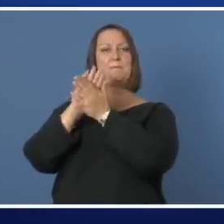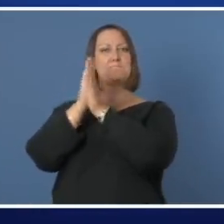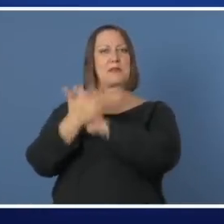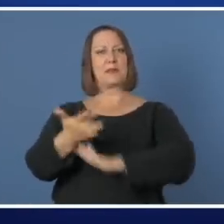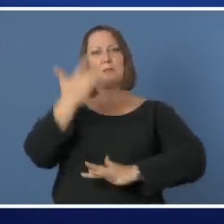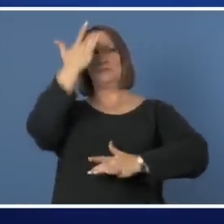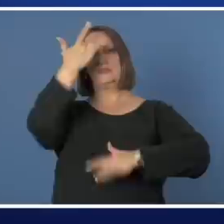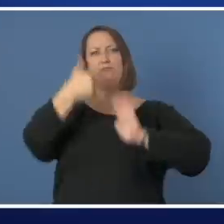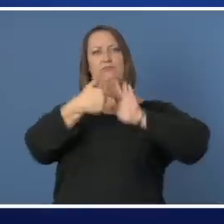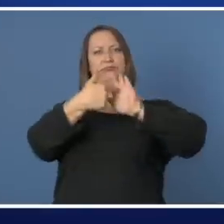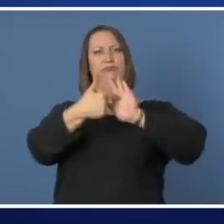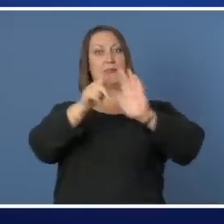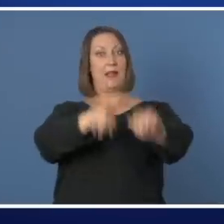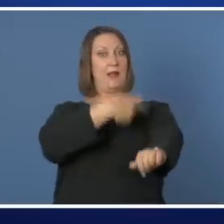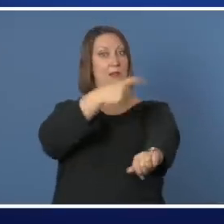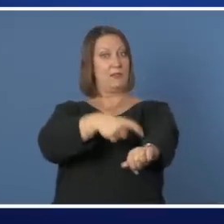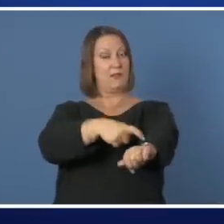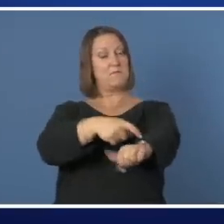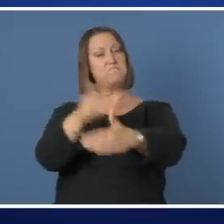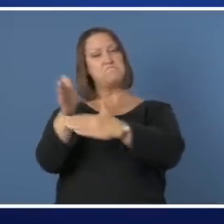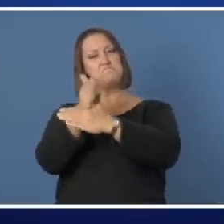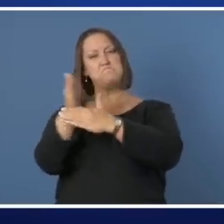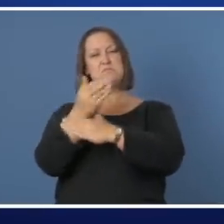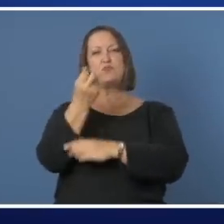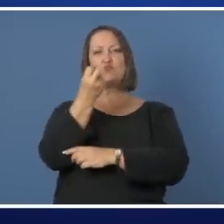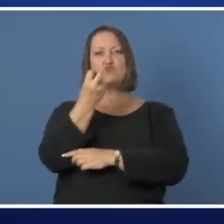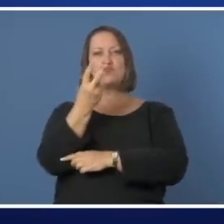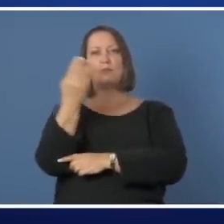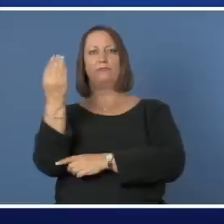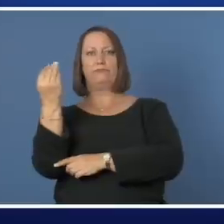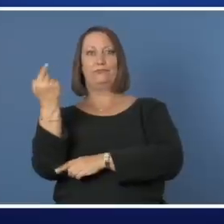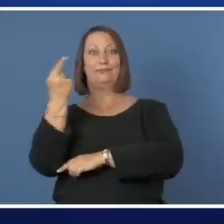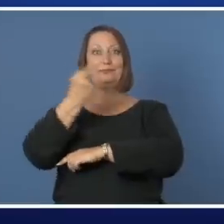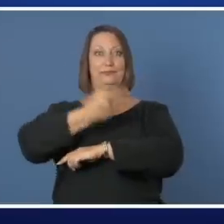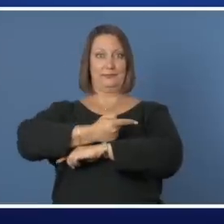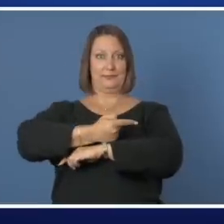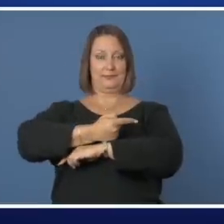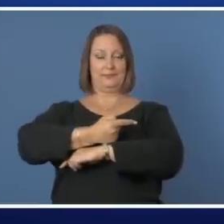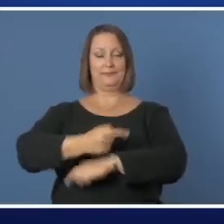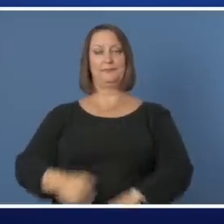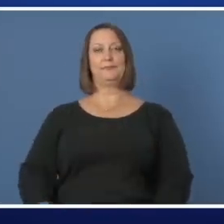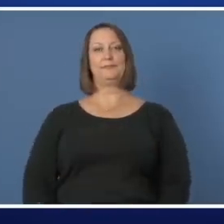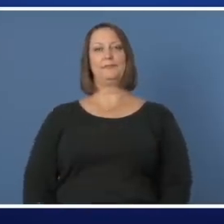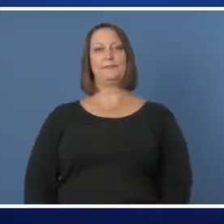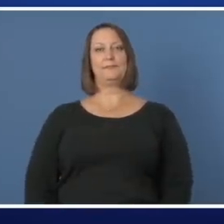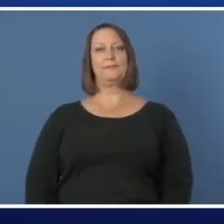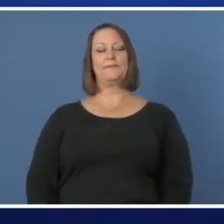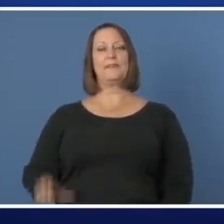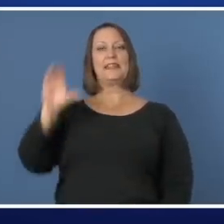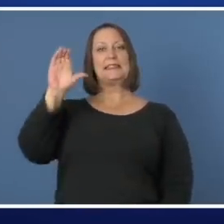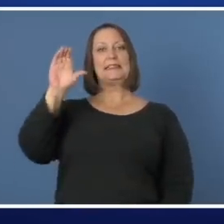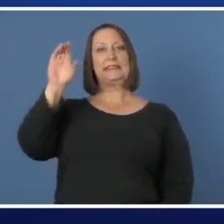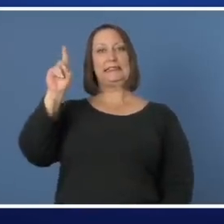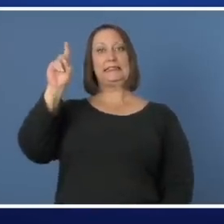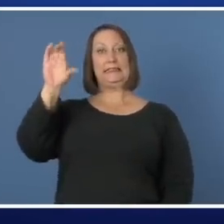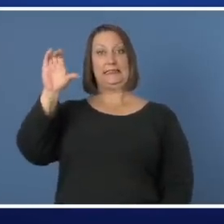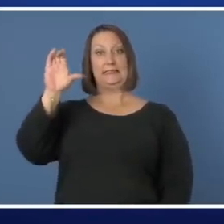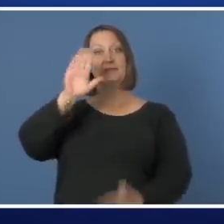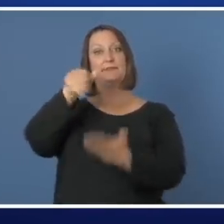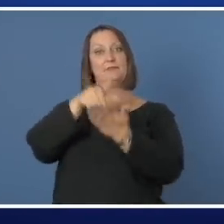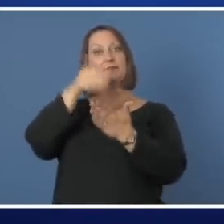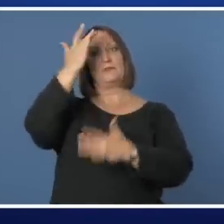approximately 12 to 14 days according to